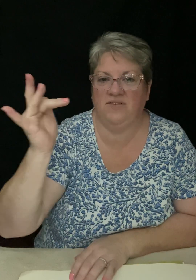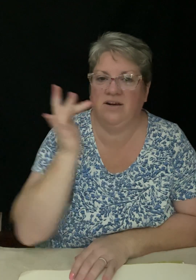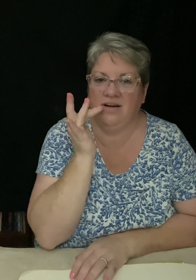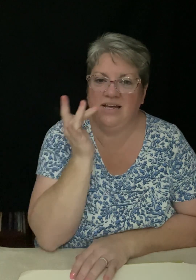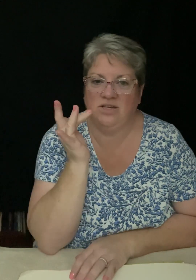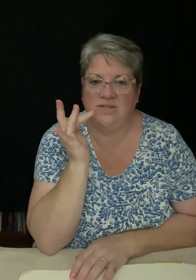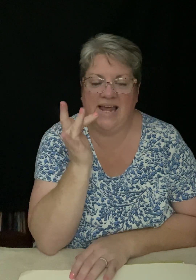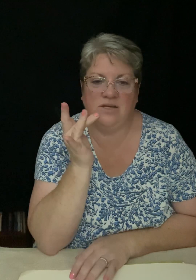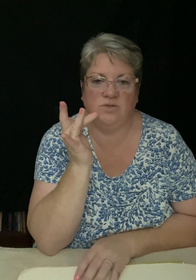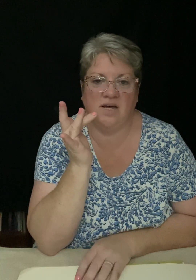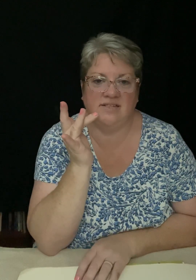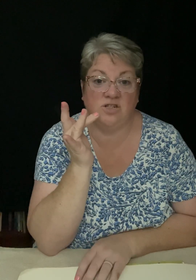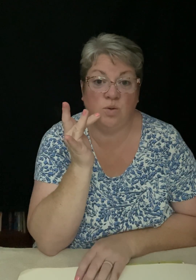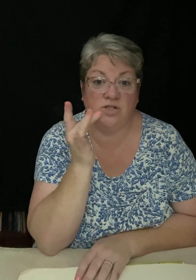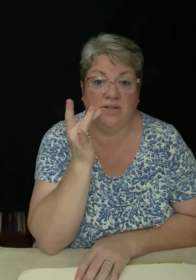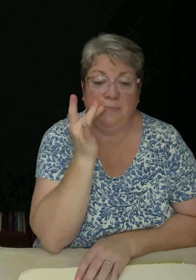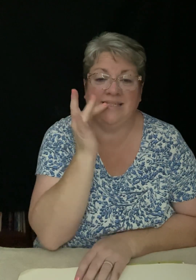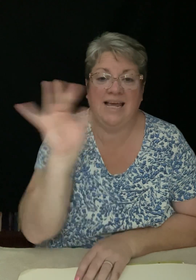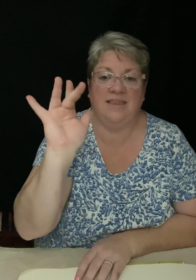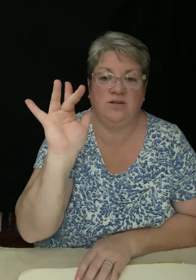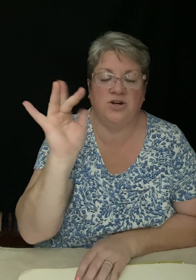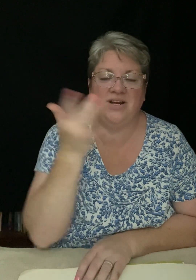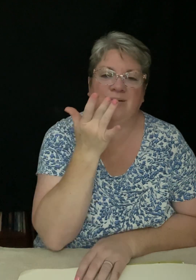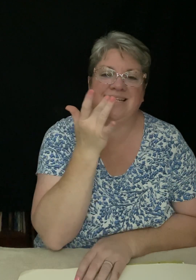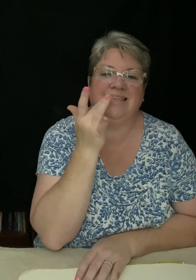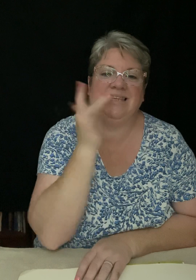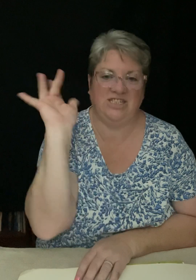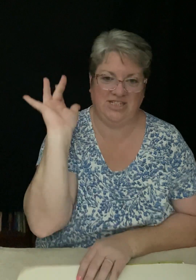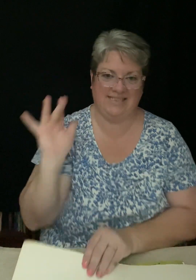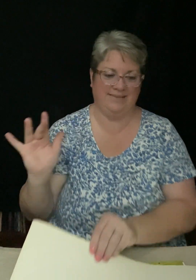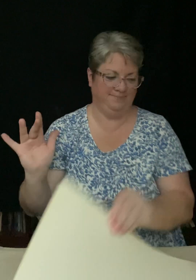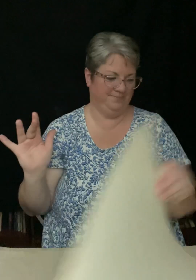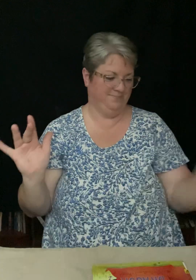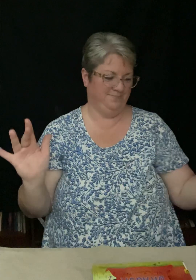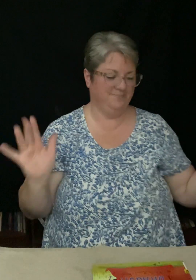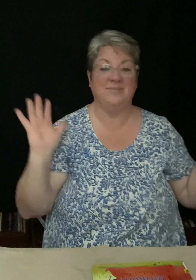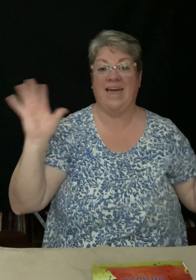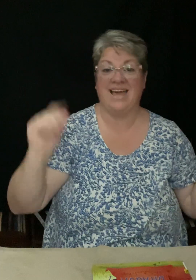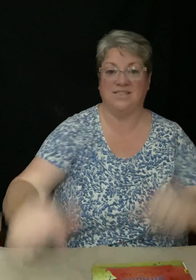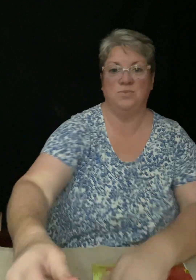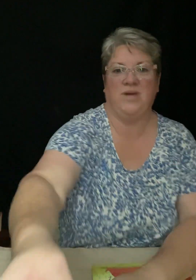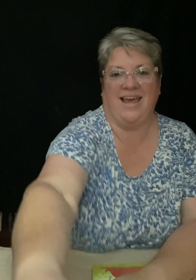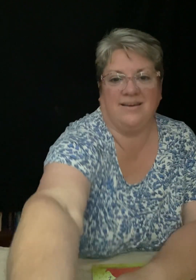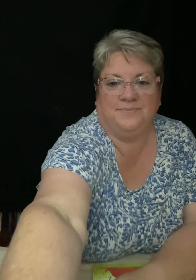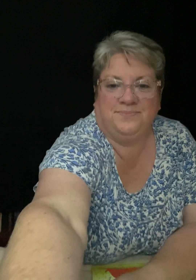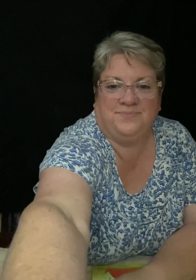finger, you touch towards your lips, and then you turn it out. Delicious. And that's mooncake.